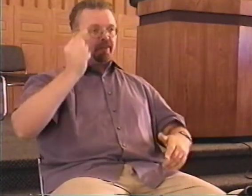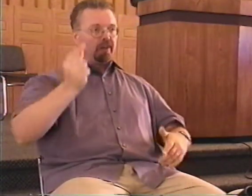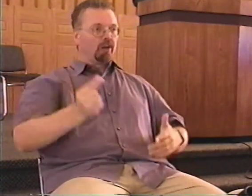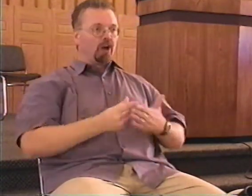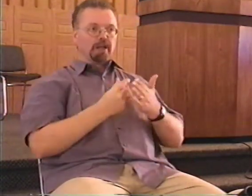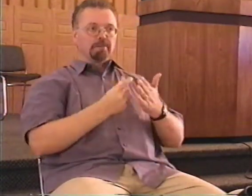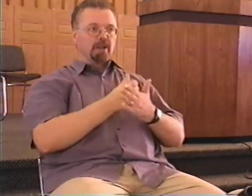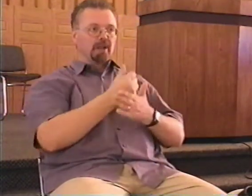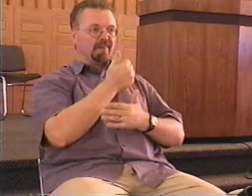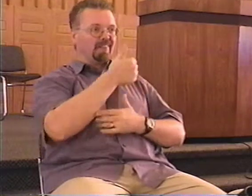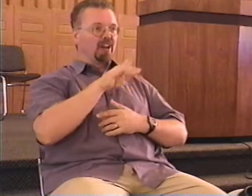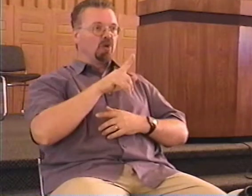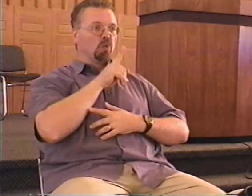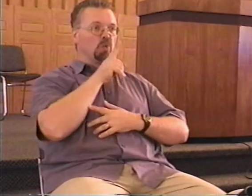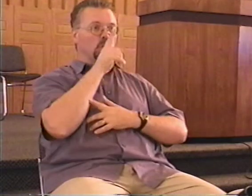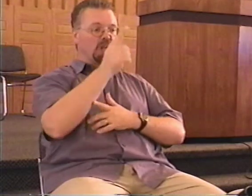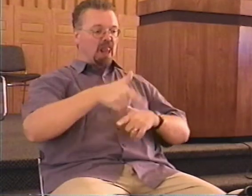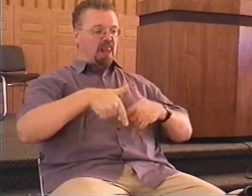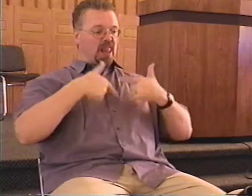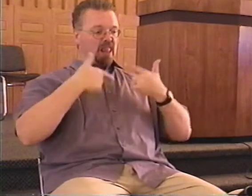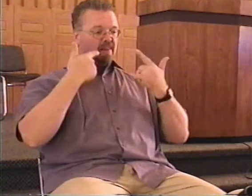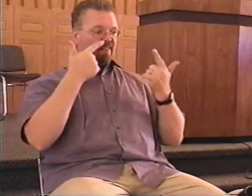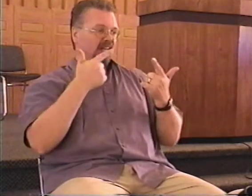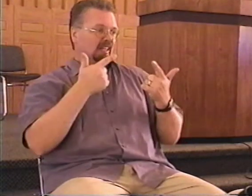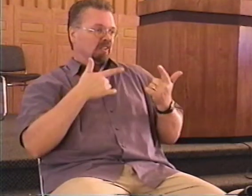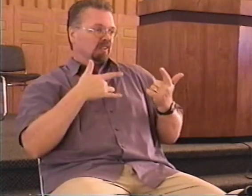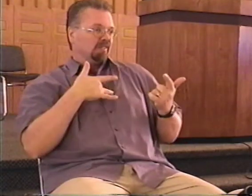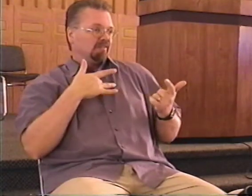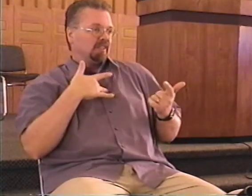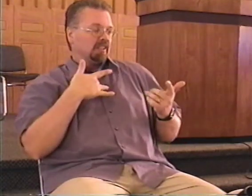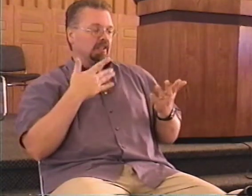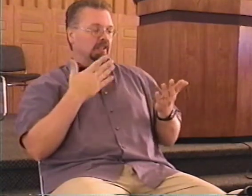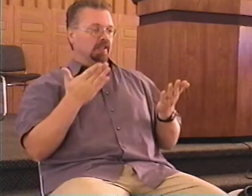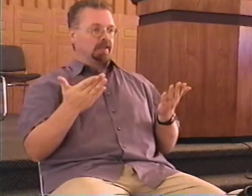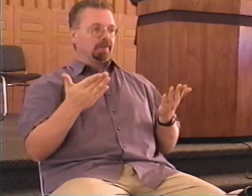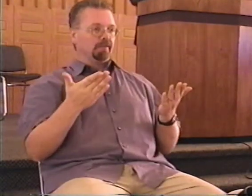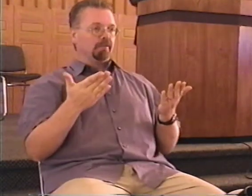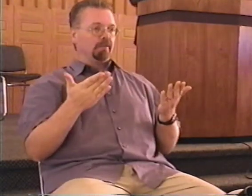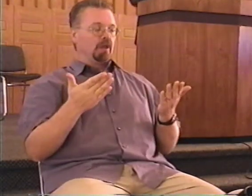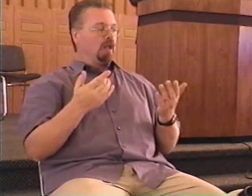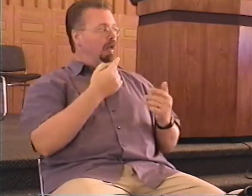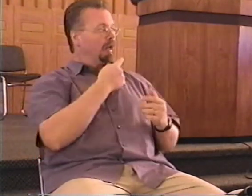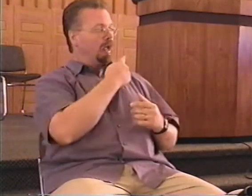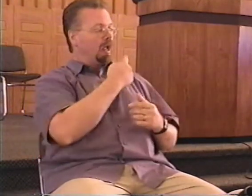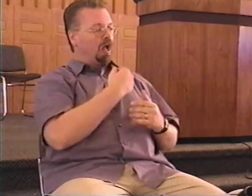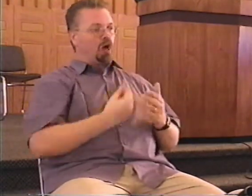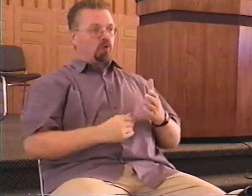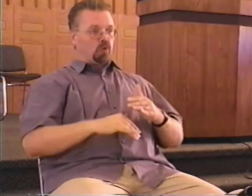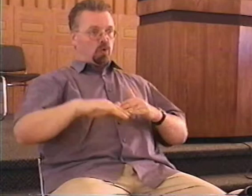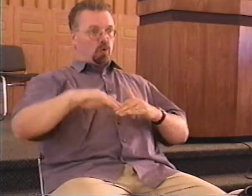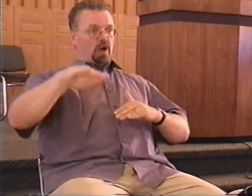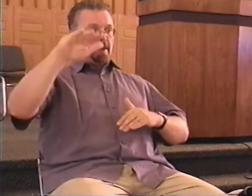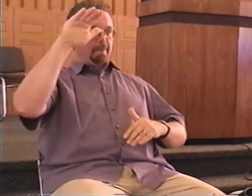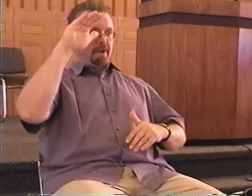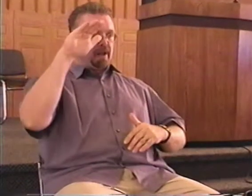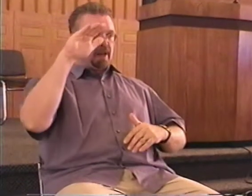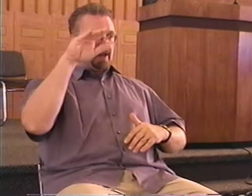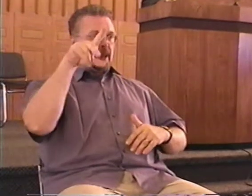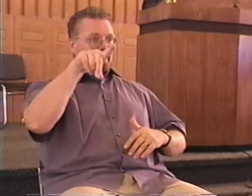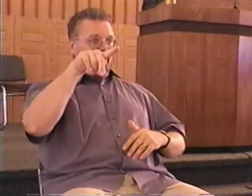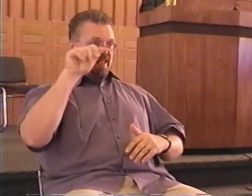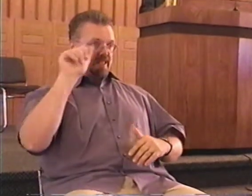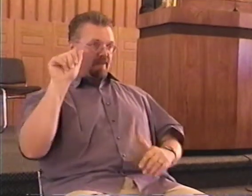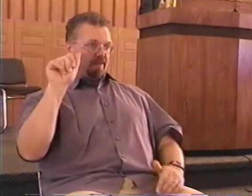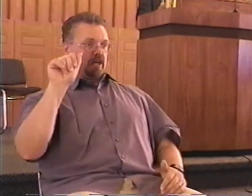and vital sense. Now, growing up in Pennsylvania, I would have never